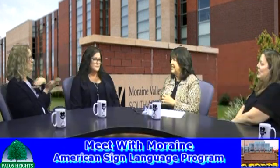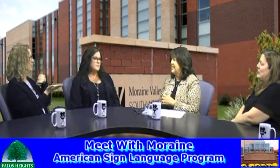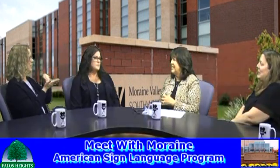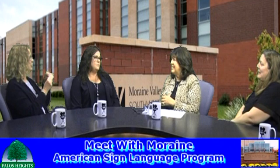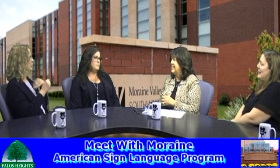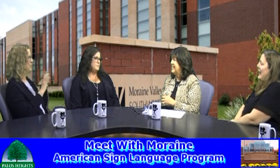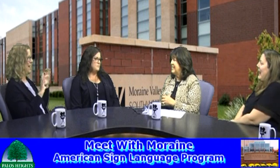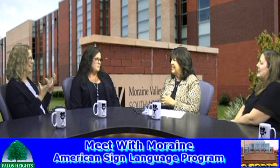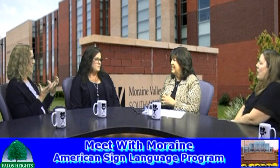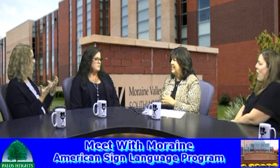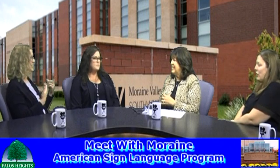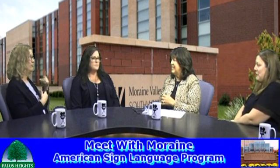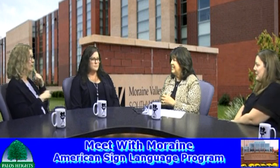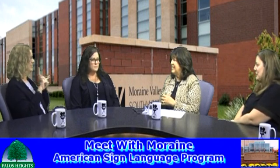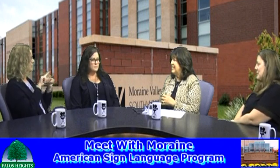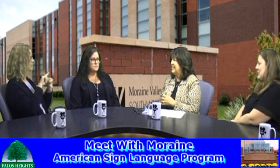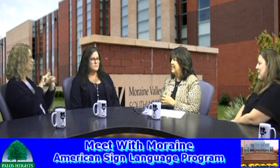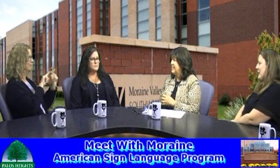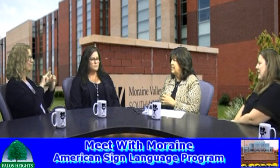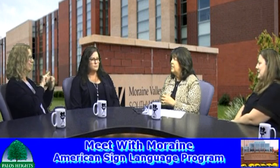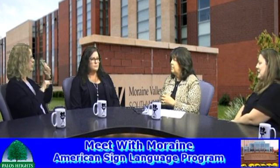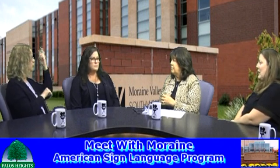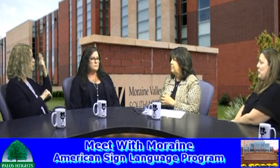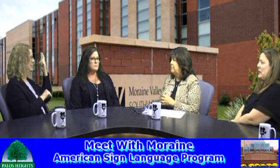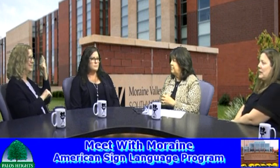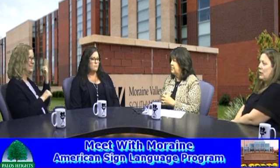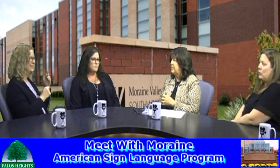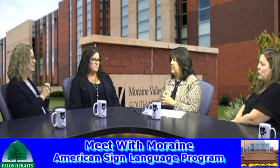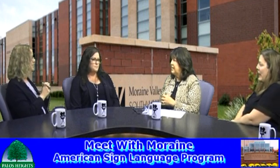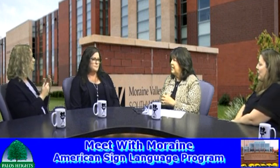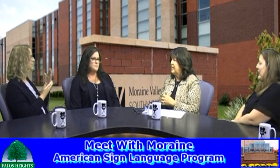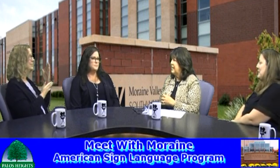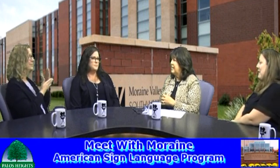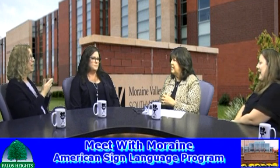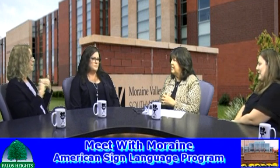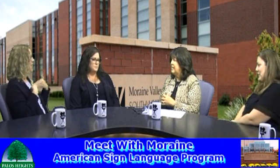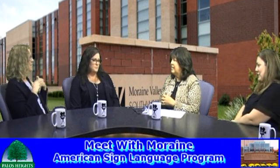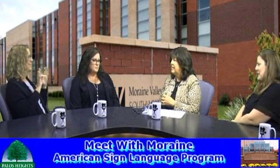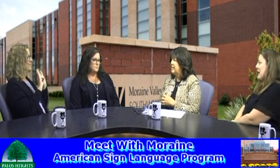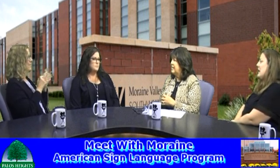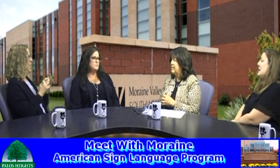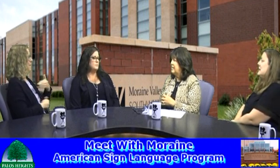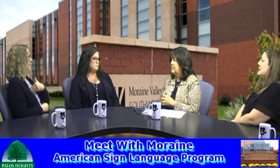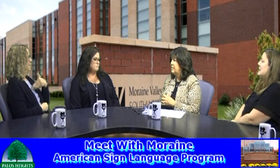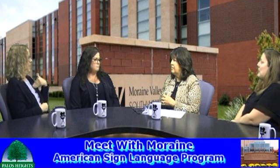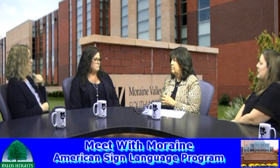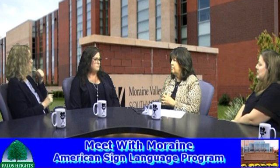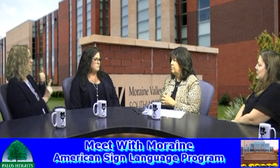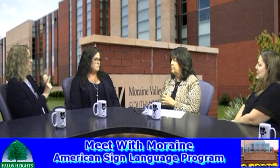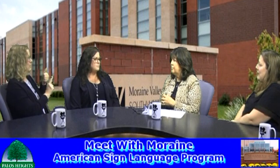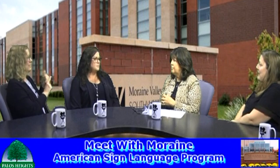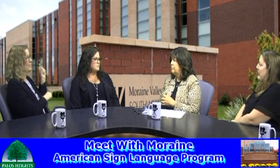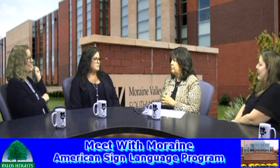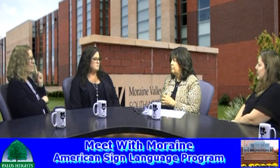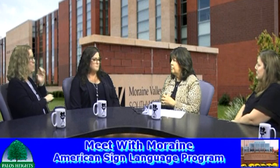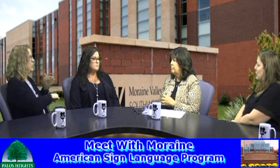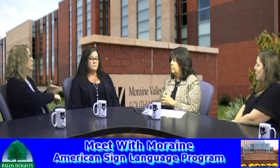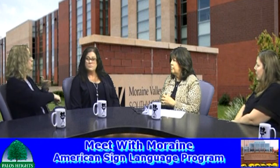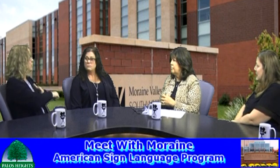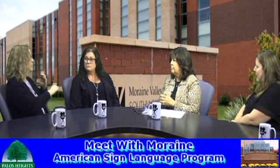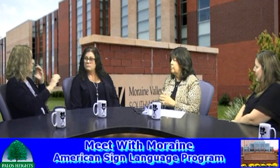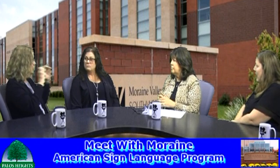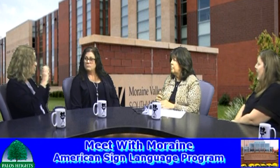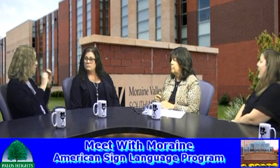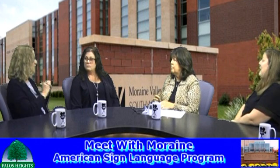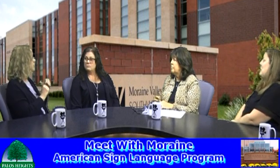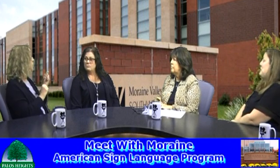That's a question that I ask all of my students in my classes, and we get a wide range of answers. Some of our students have family members who